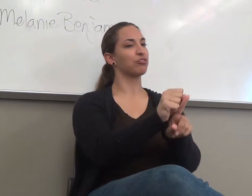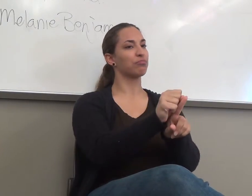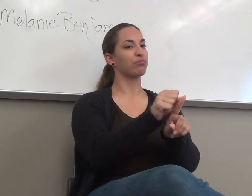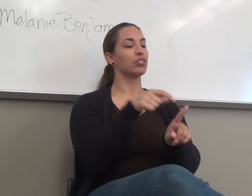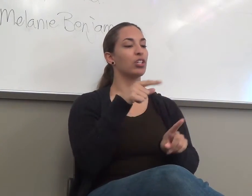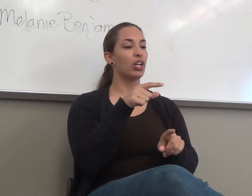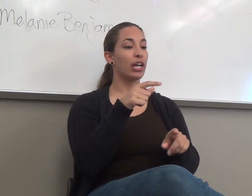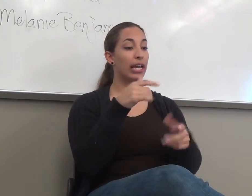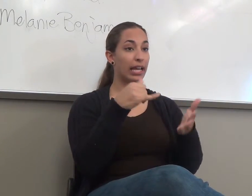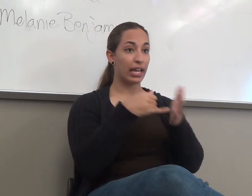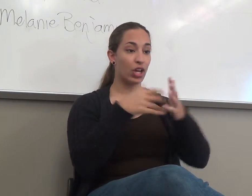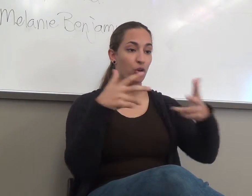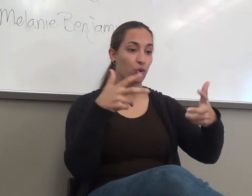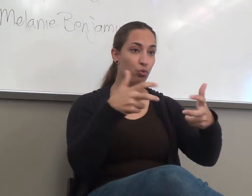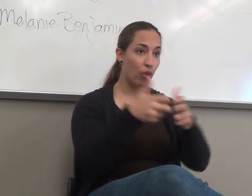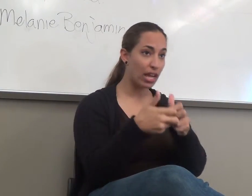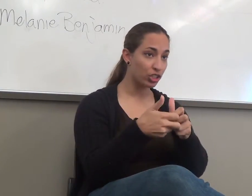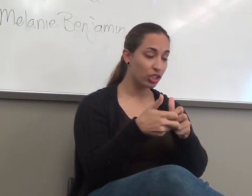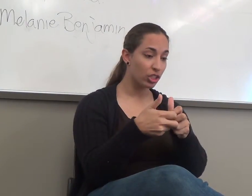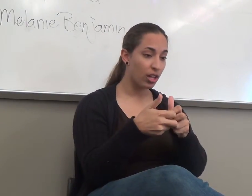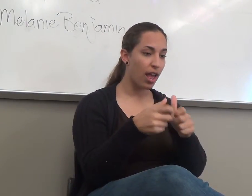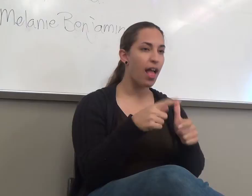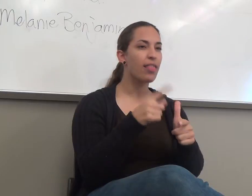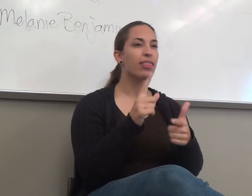crashed, then what happened?